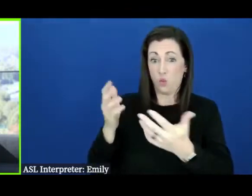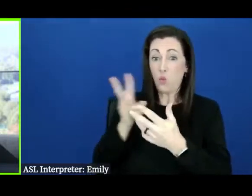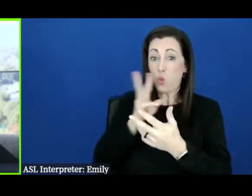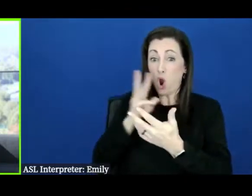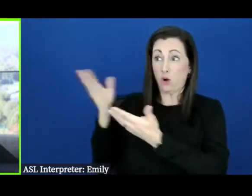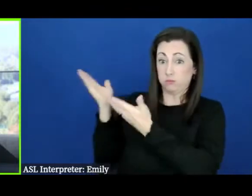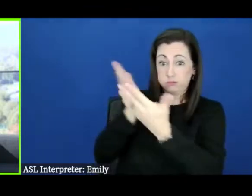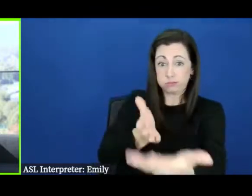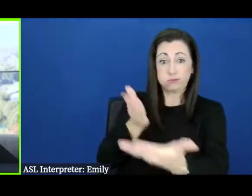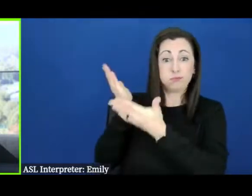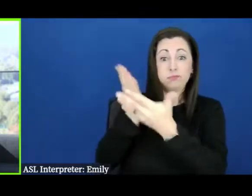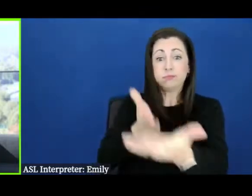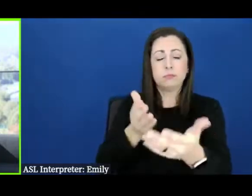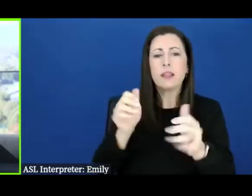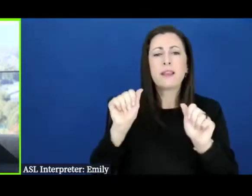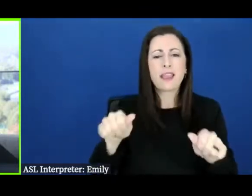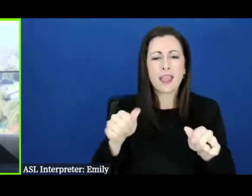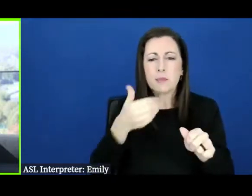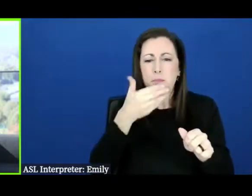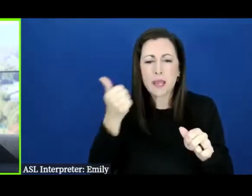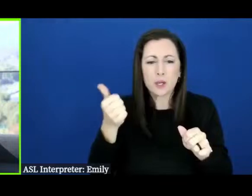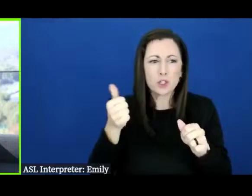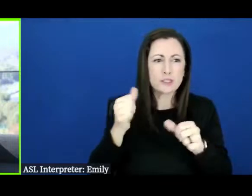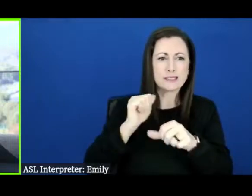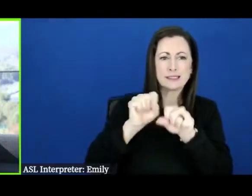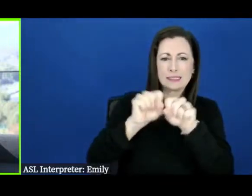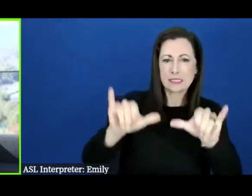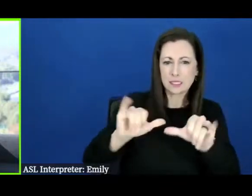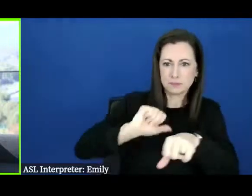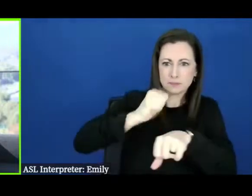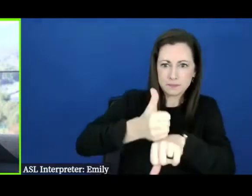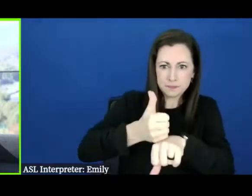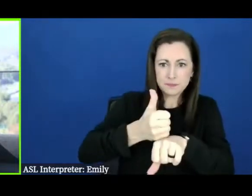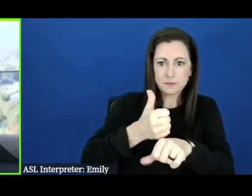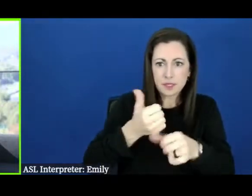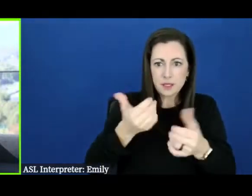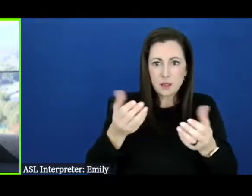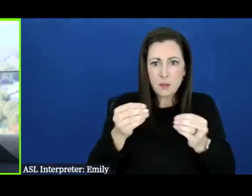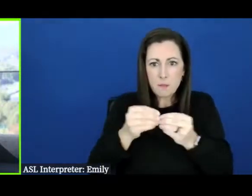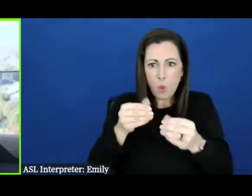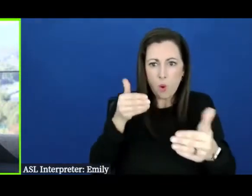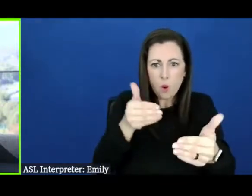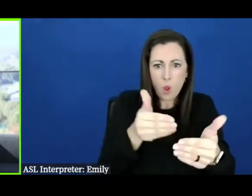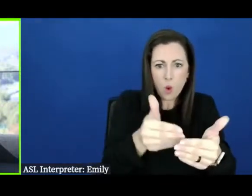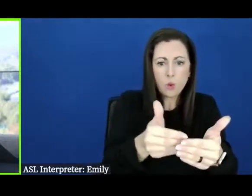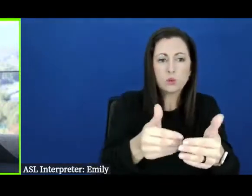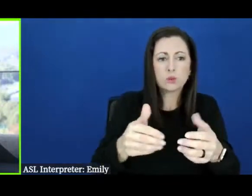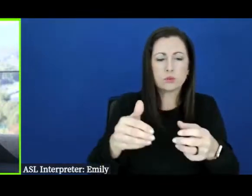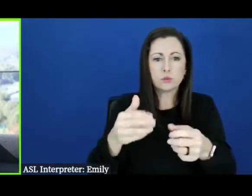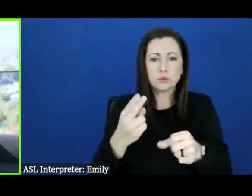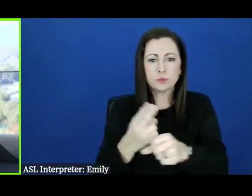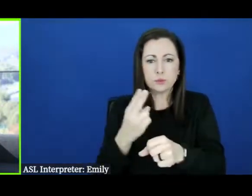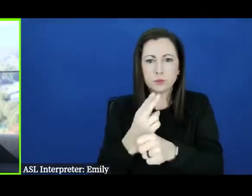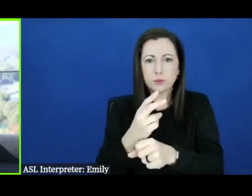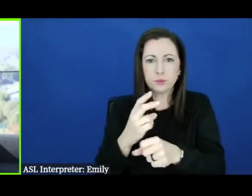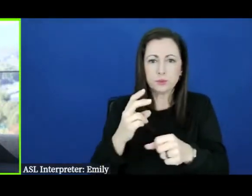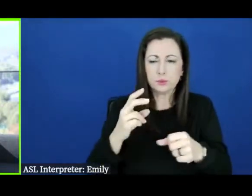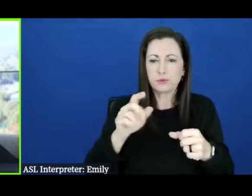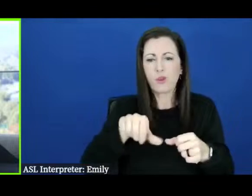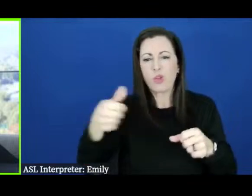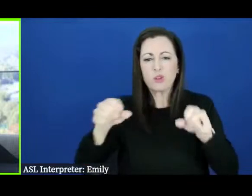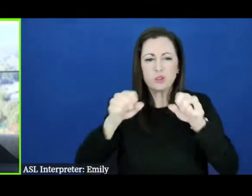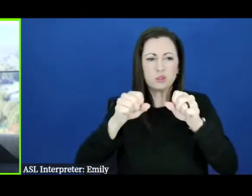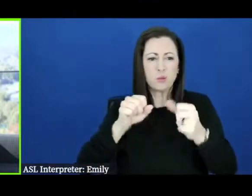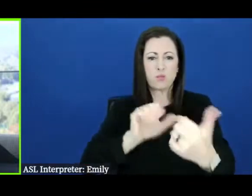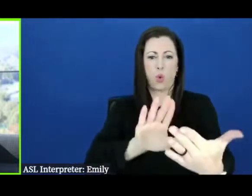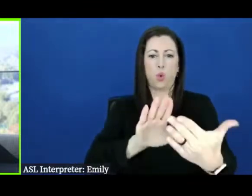there a better way? Can we get our systems in place to kind of use that reverse osmosis system Where are those locations at? So they're trying